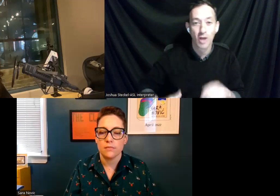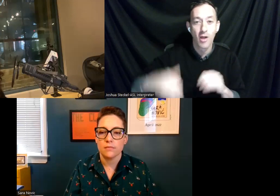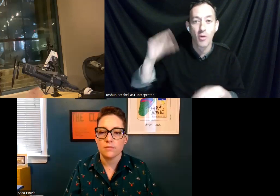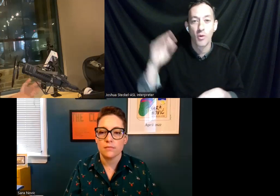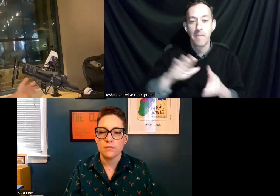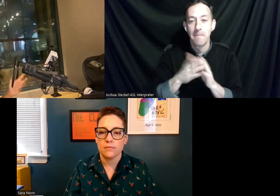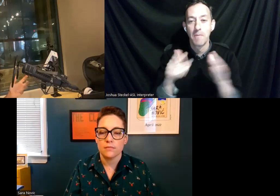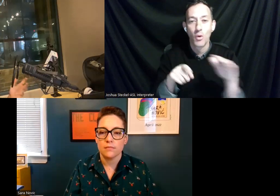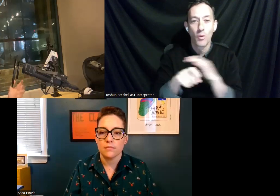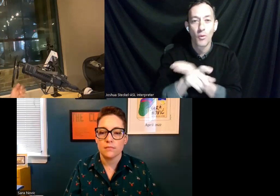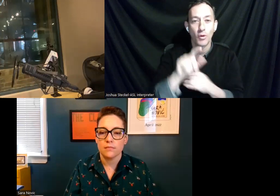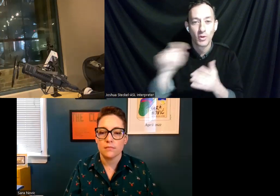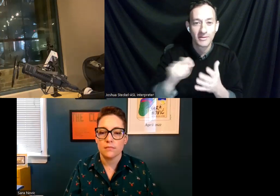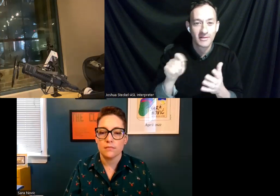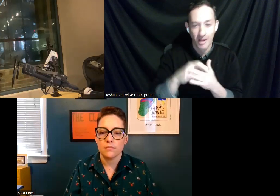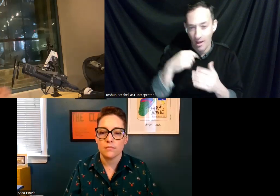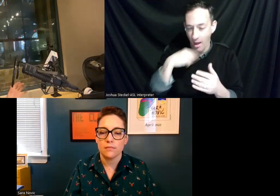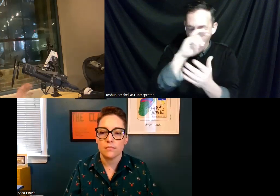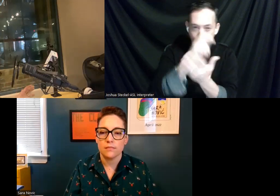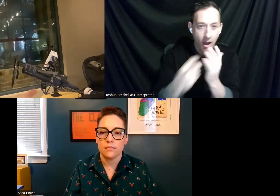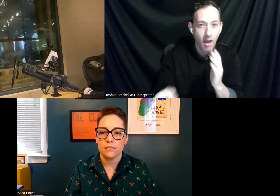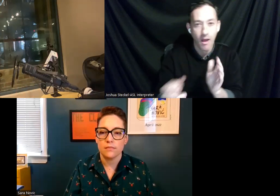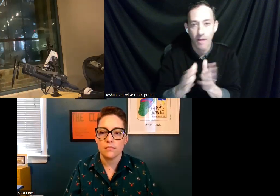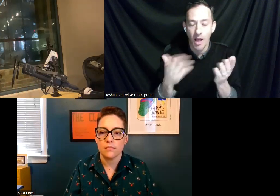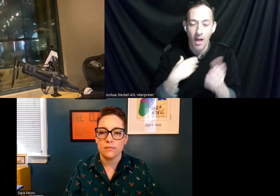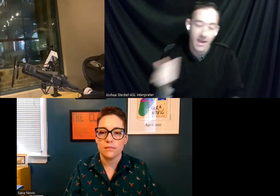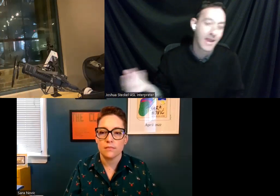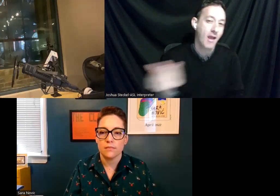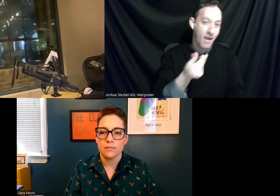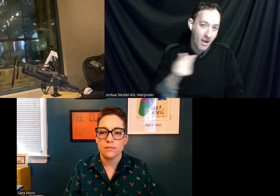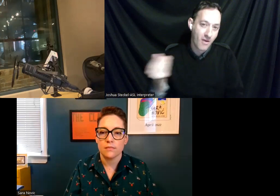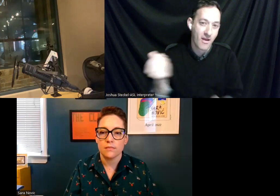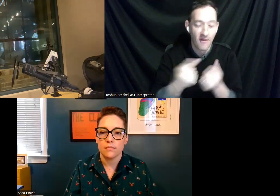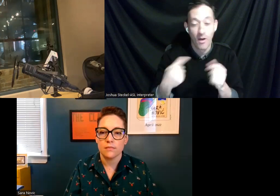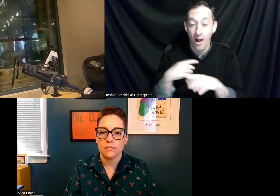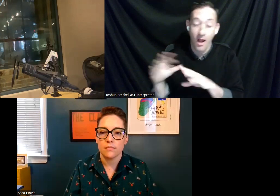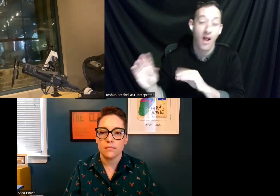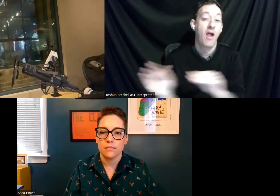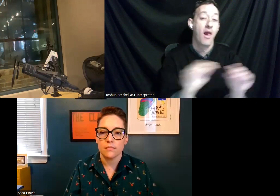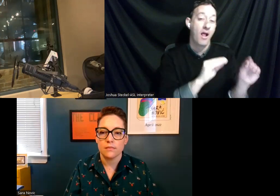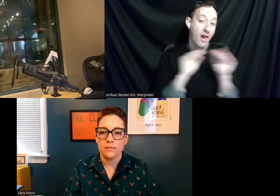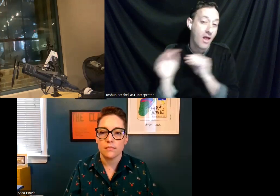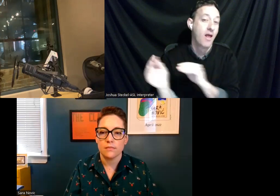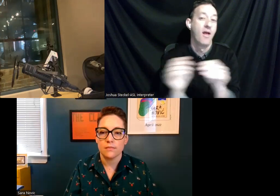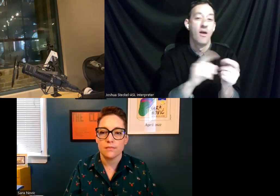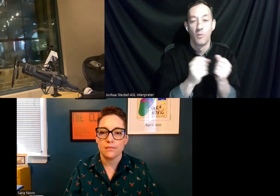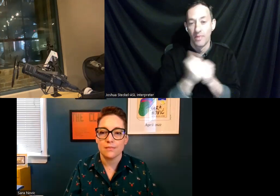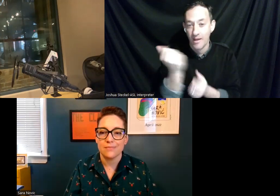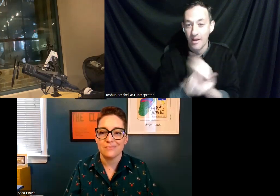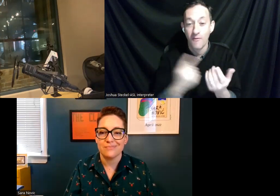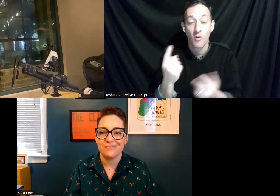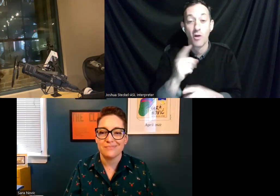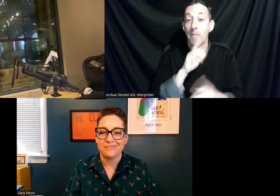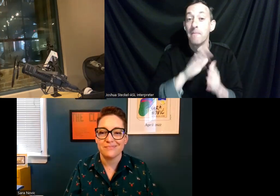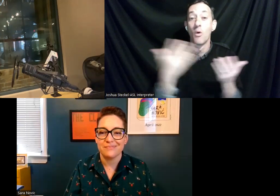get so immersed in a novel that I'd take it everywhere and talk about it with everyone. The book was True Biz,